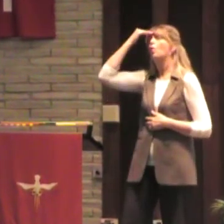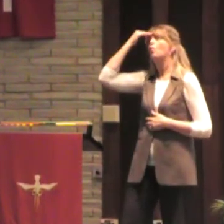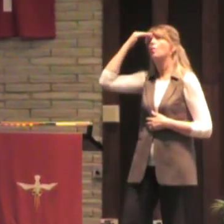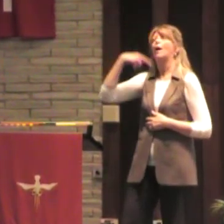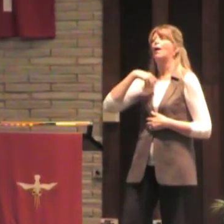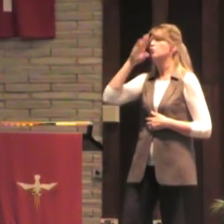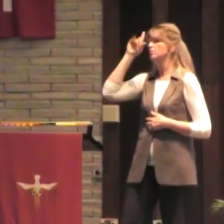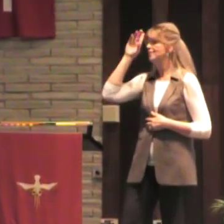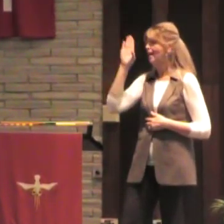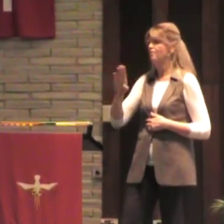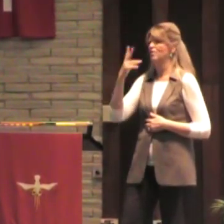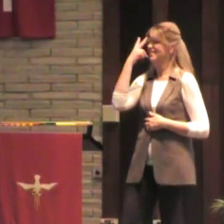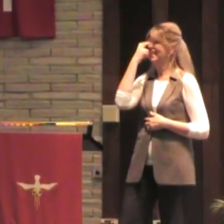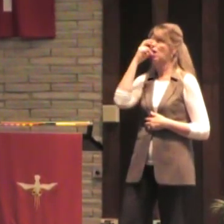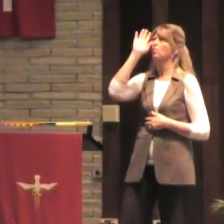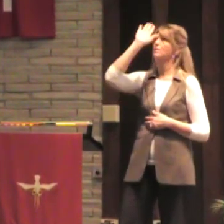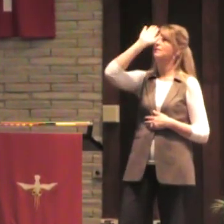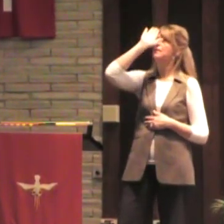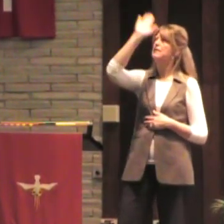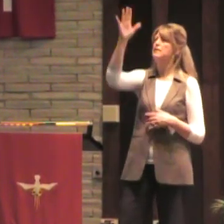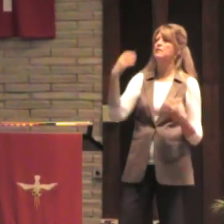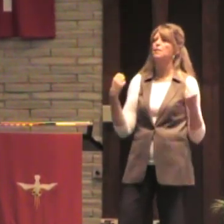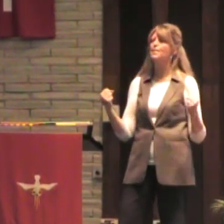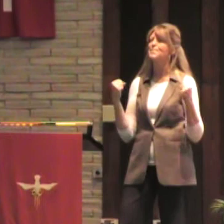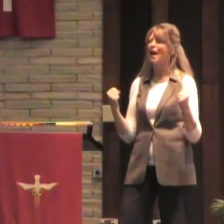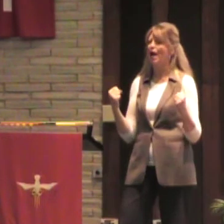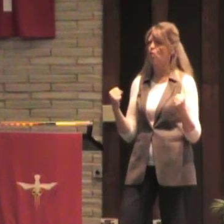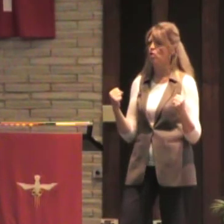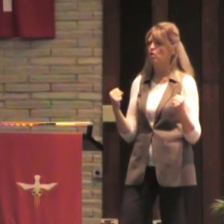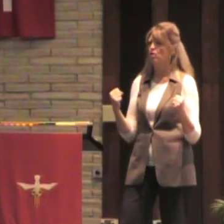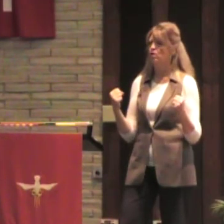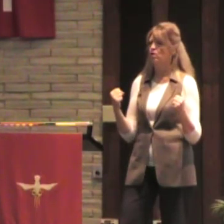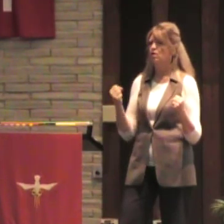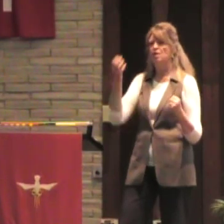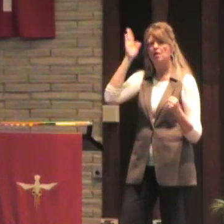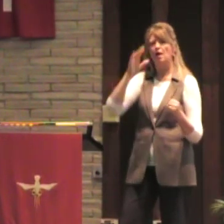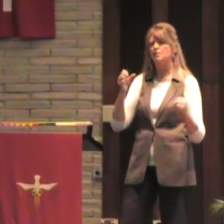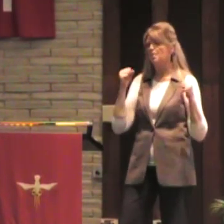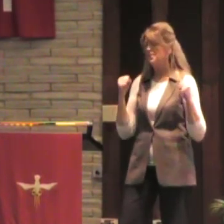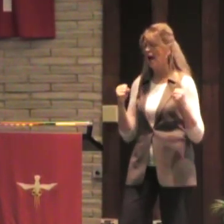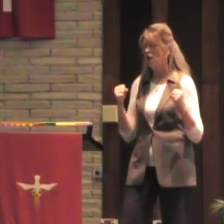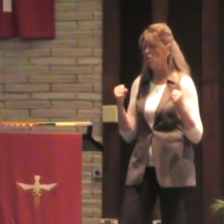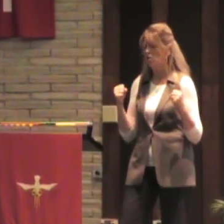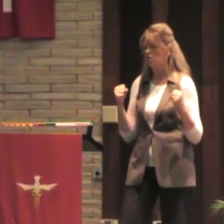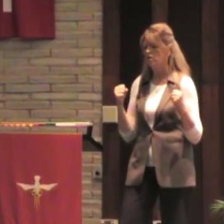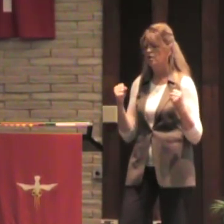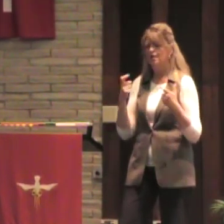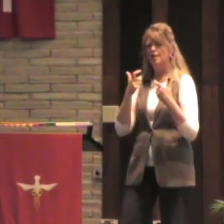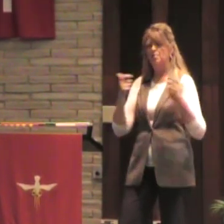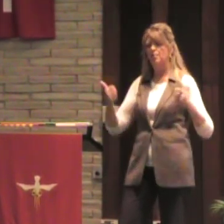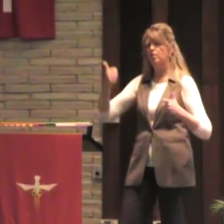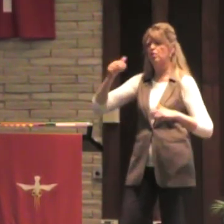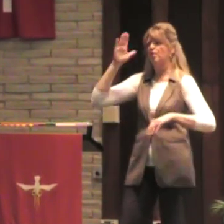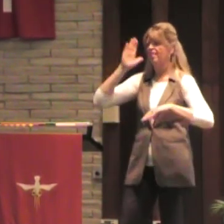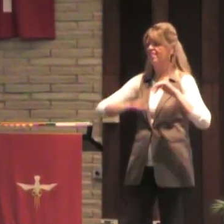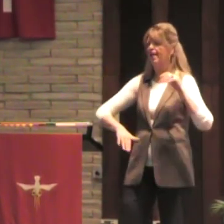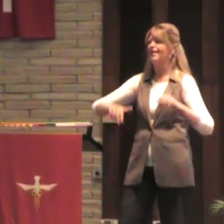verse to myself over and over, because I never doubt his power. God's power